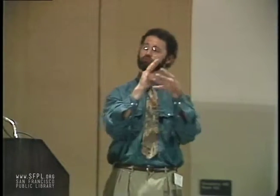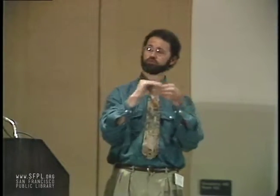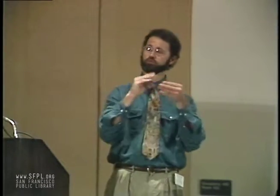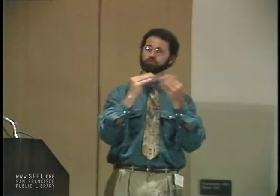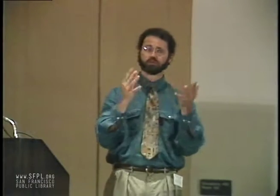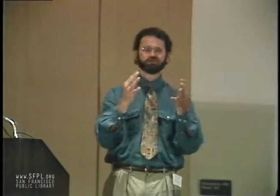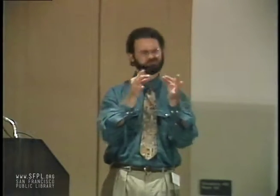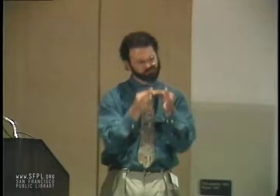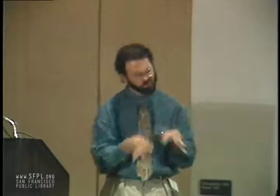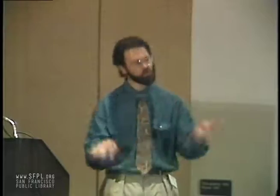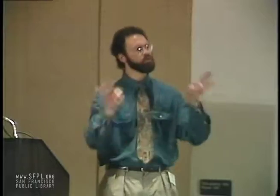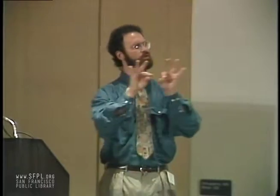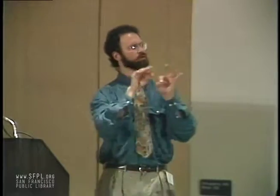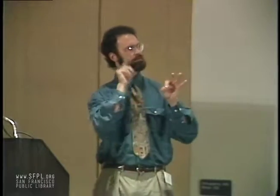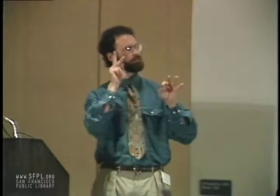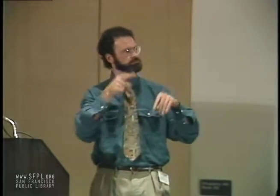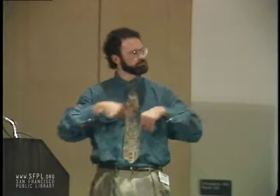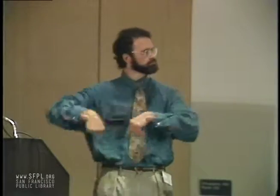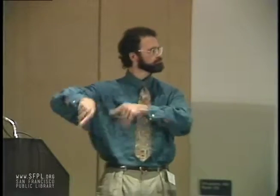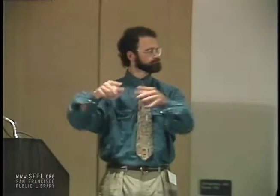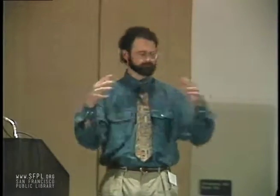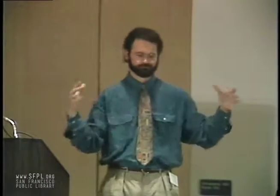So the message in that story is important